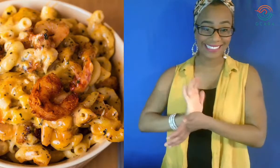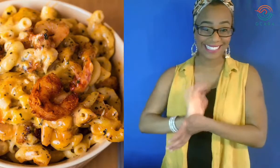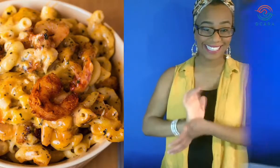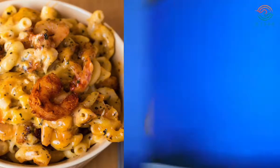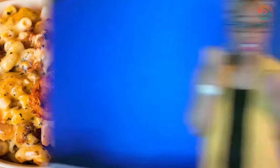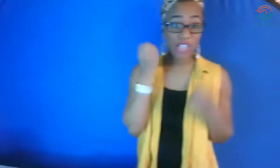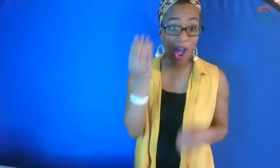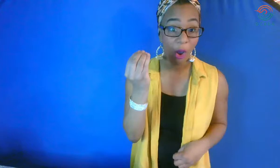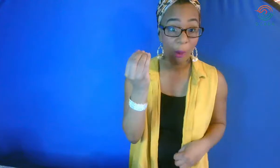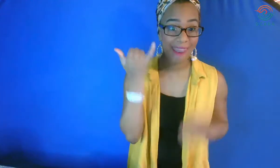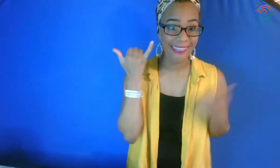and cheese.